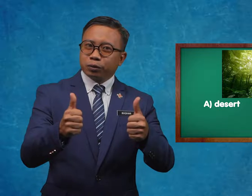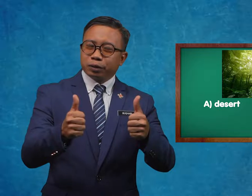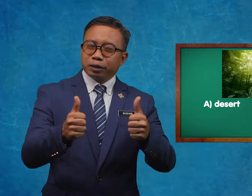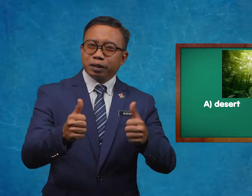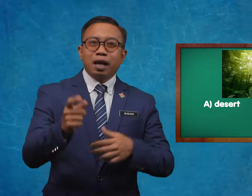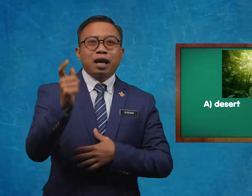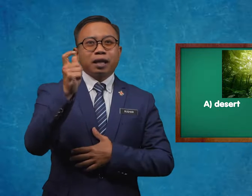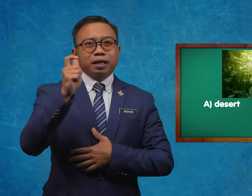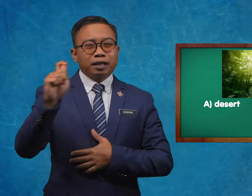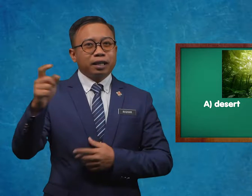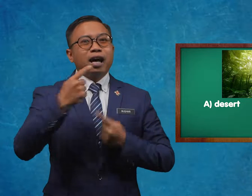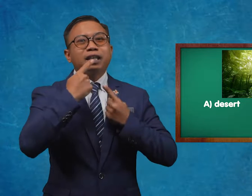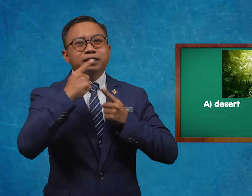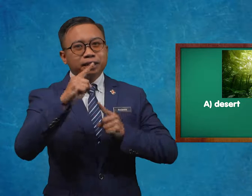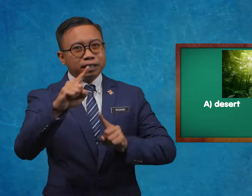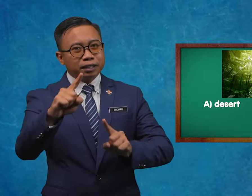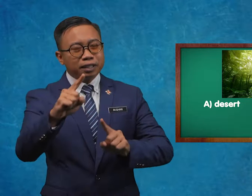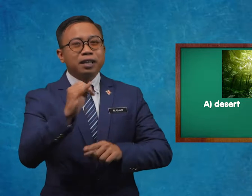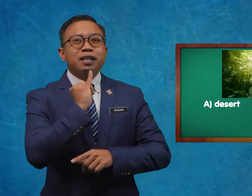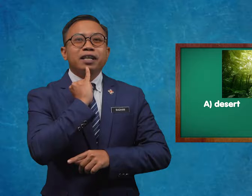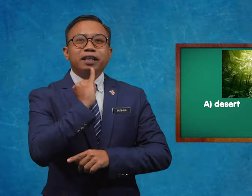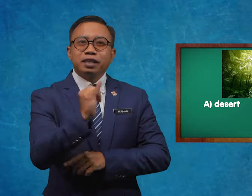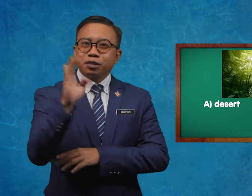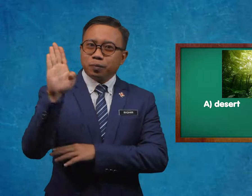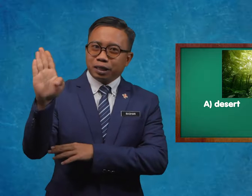Good. The answer is B.